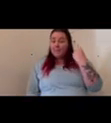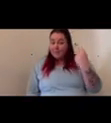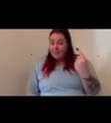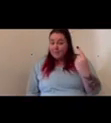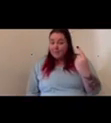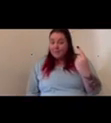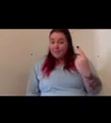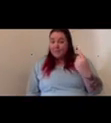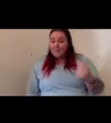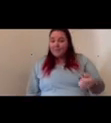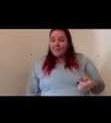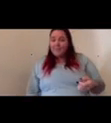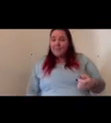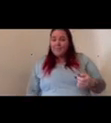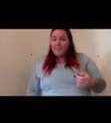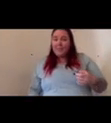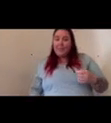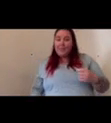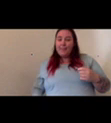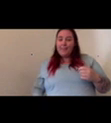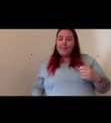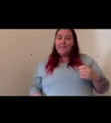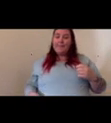people. Only one.